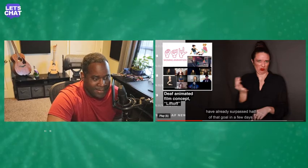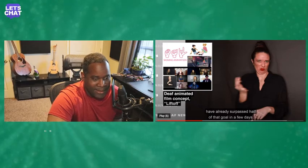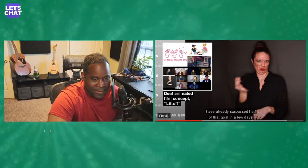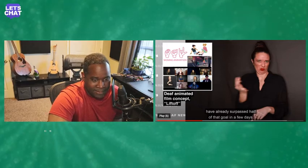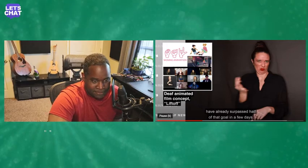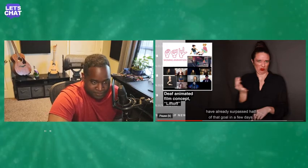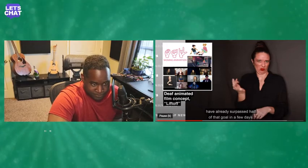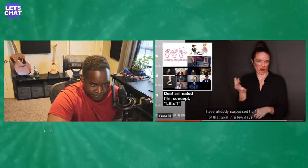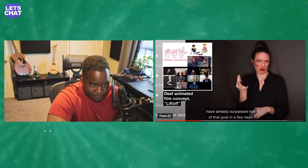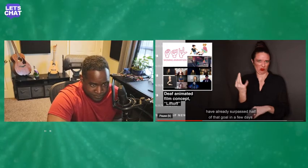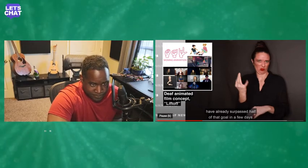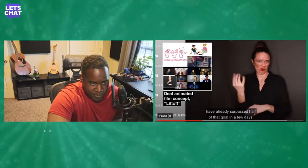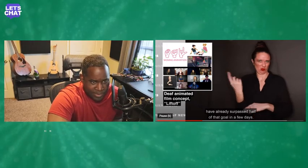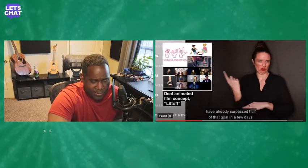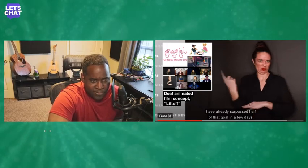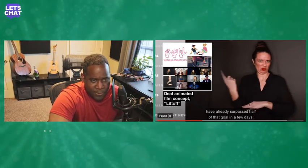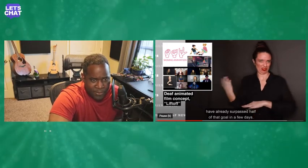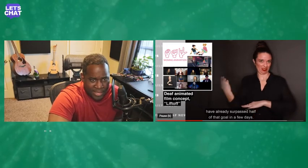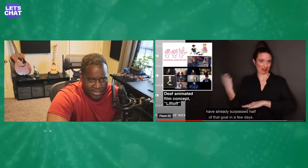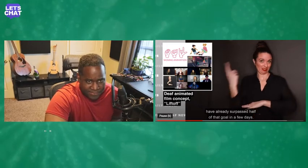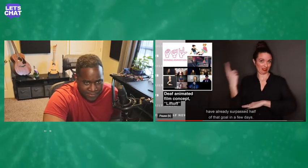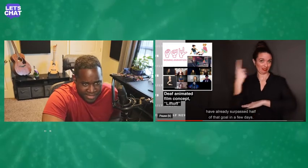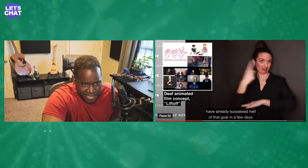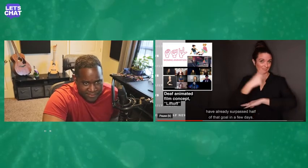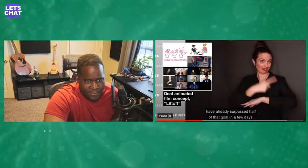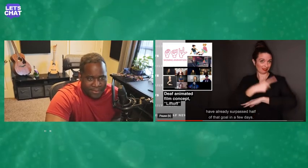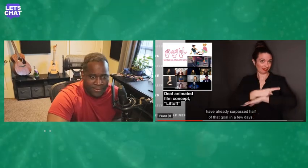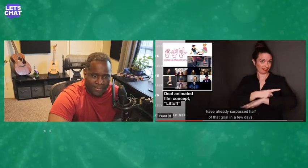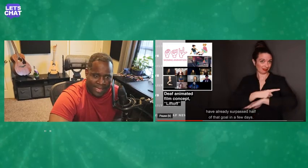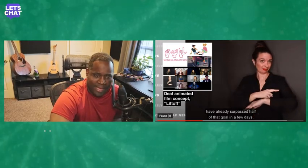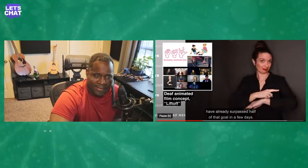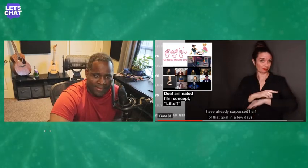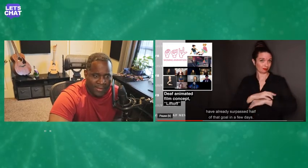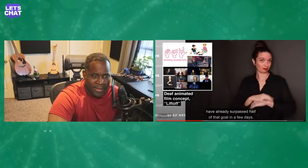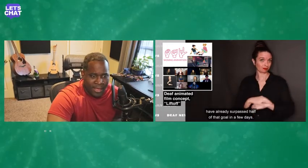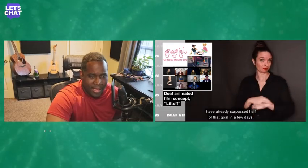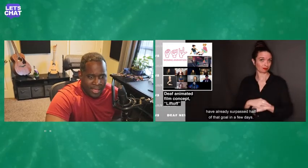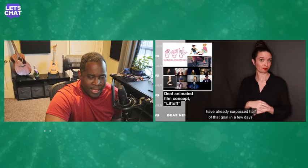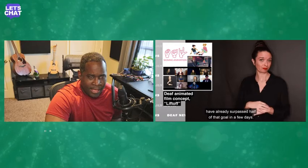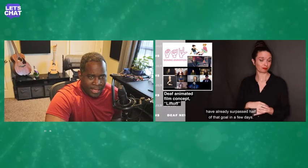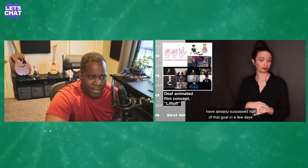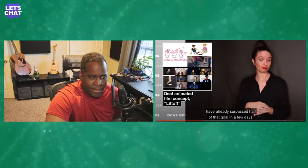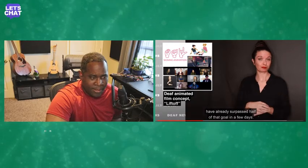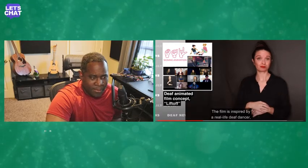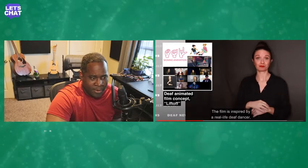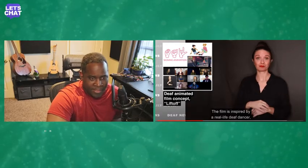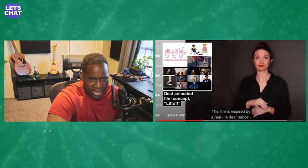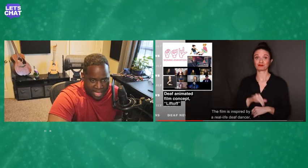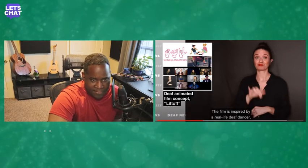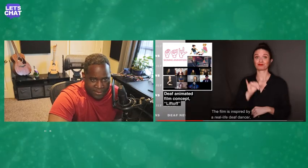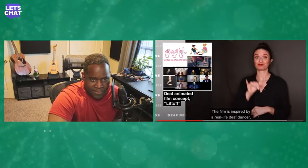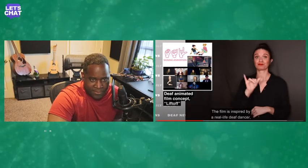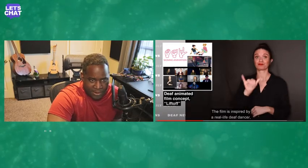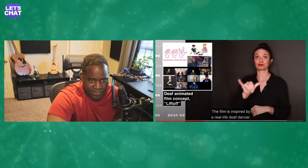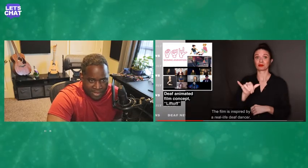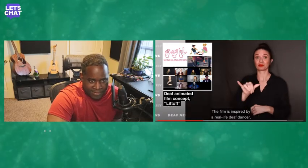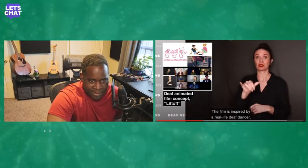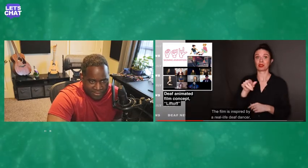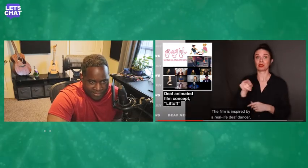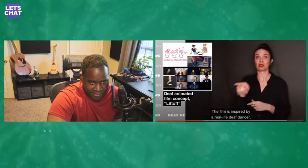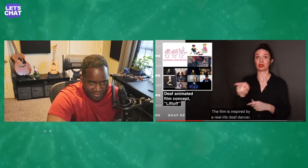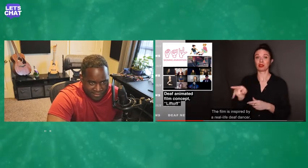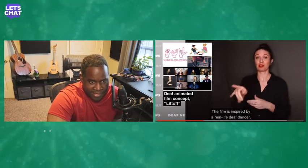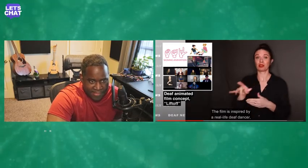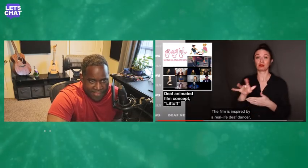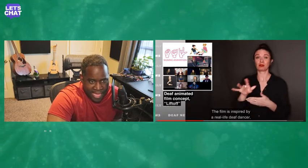let's keep going. So in a few days, we've already surpassed more than half. So here's the next